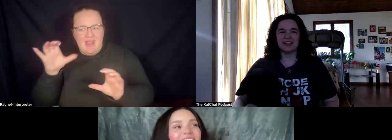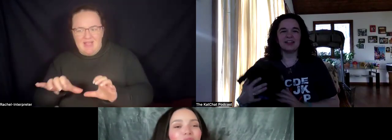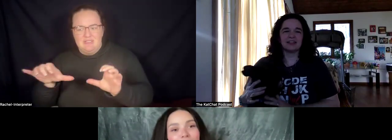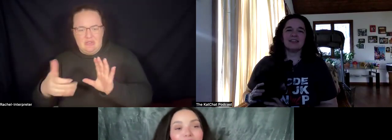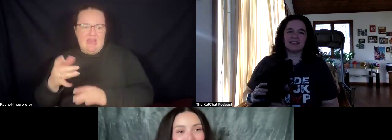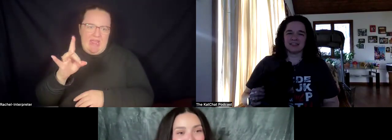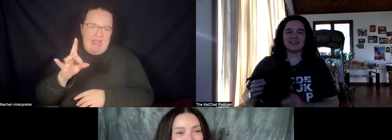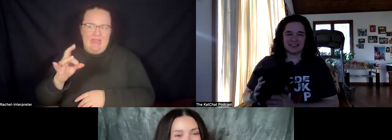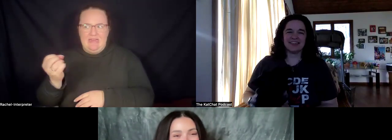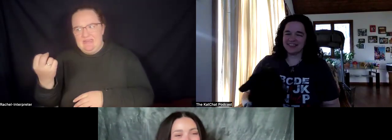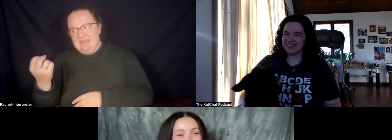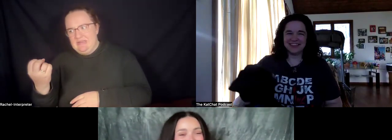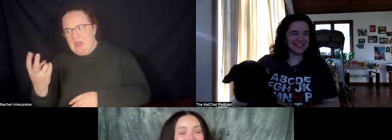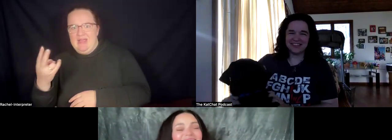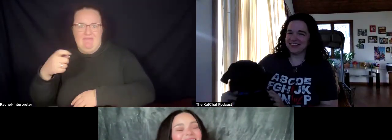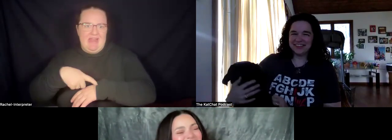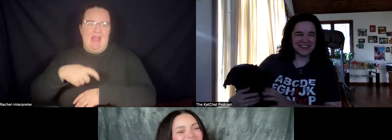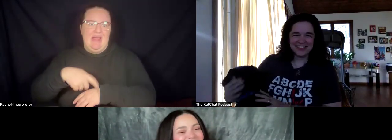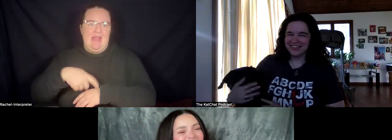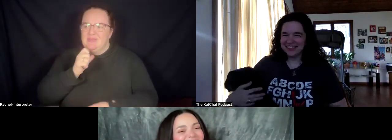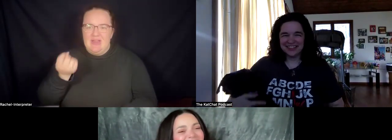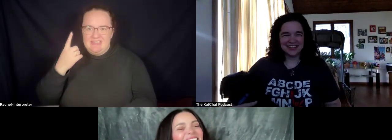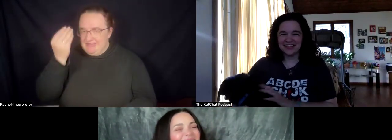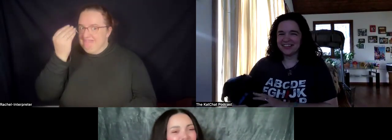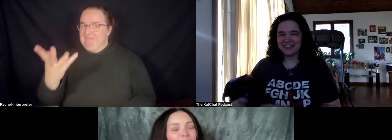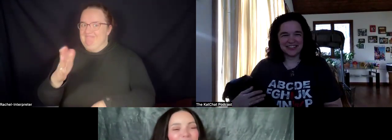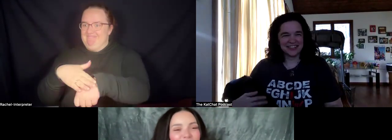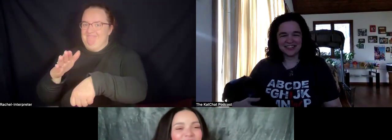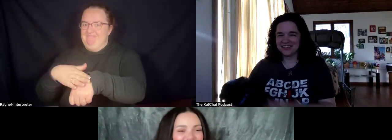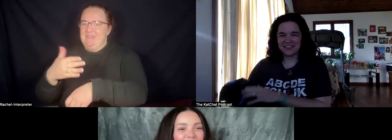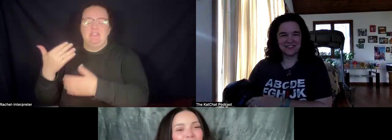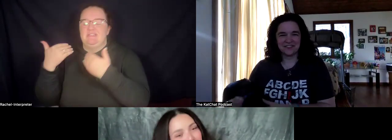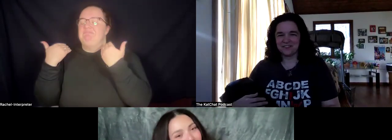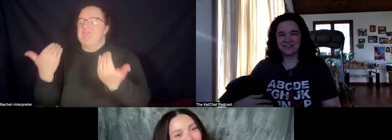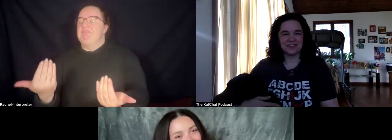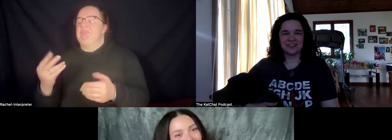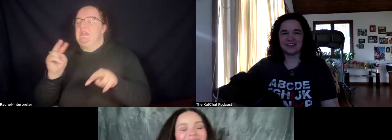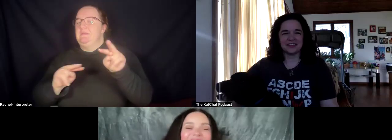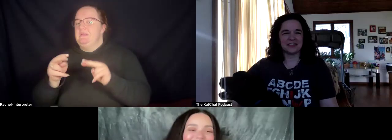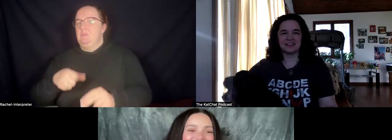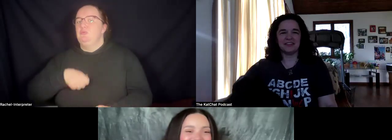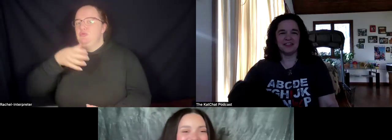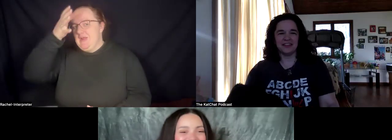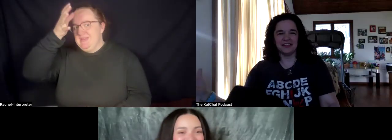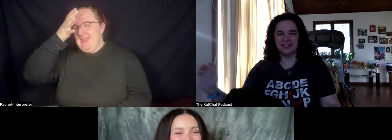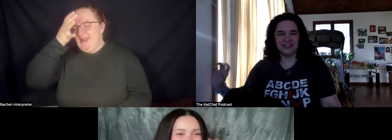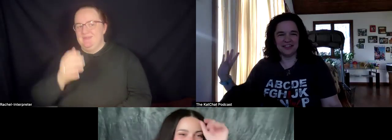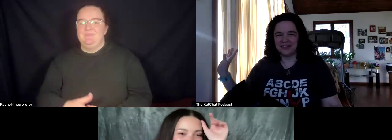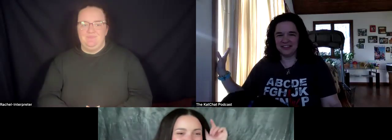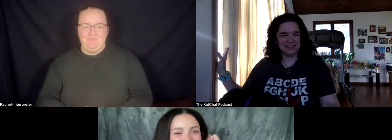9, 10, 12 times. So just just let him observe at the side and be a proud dad kind of thing.